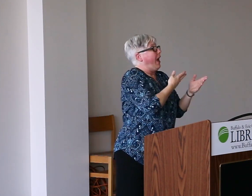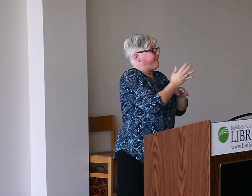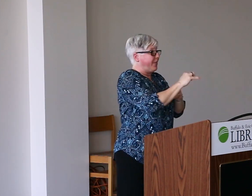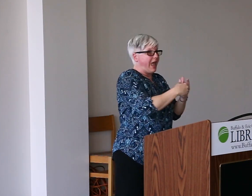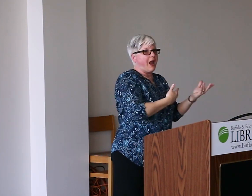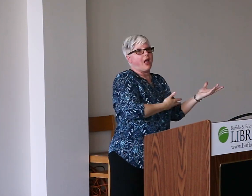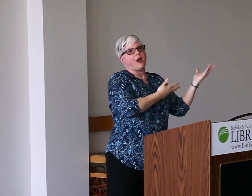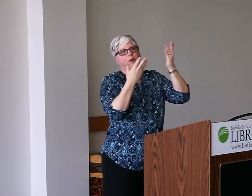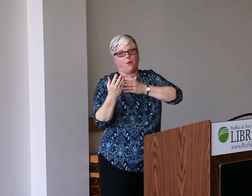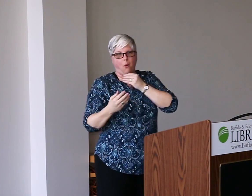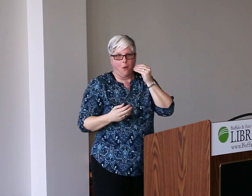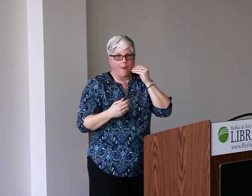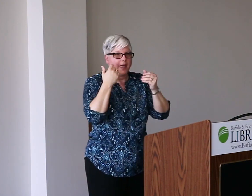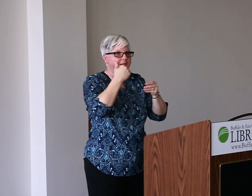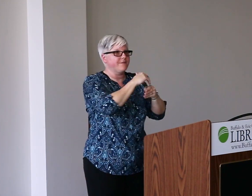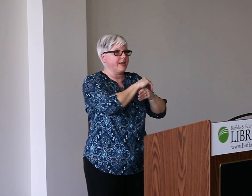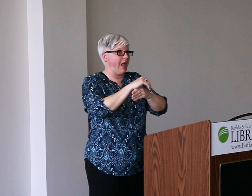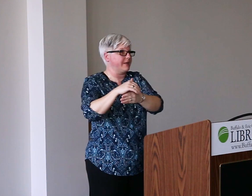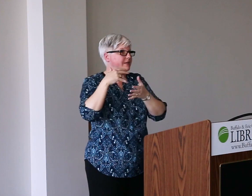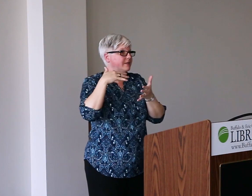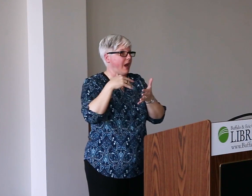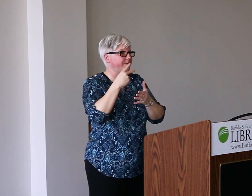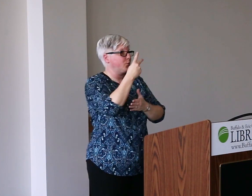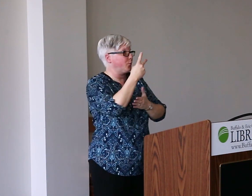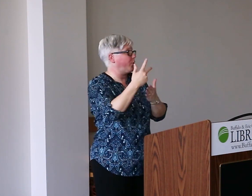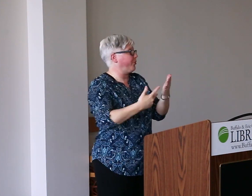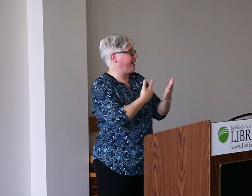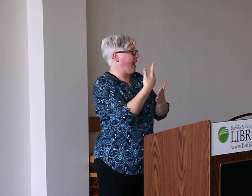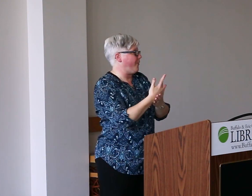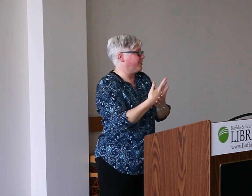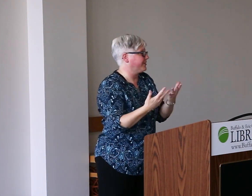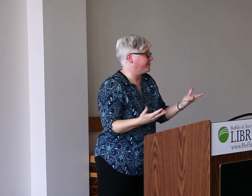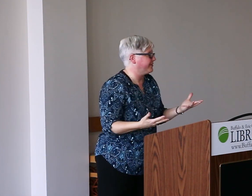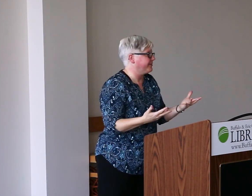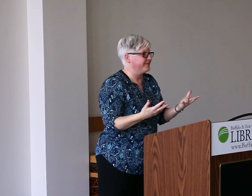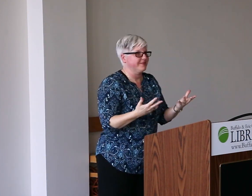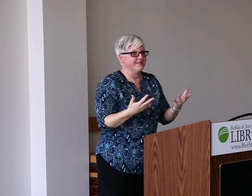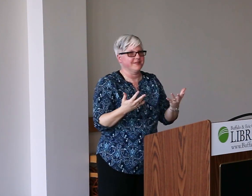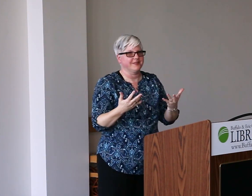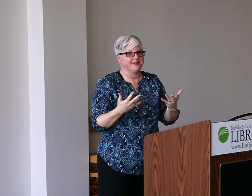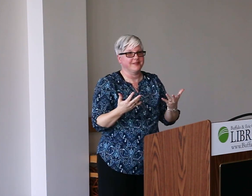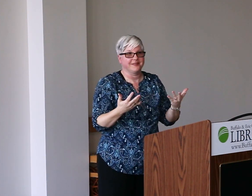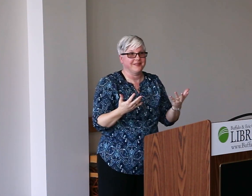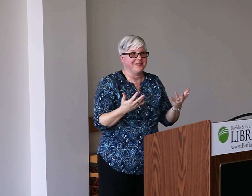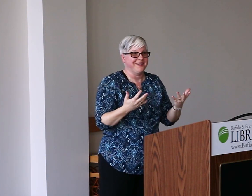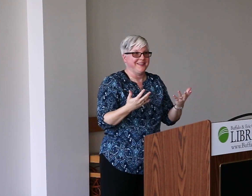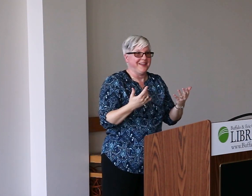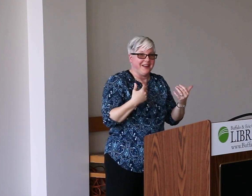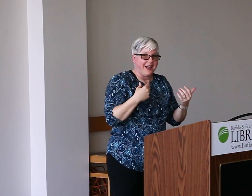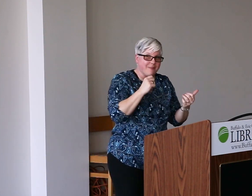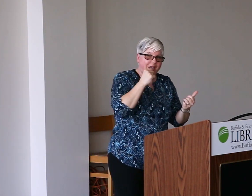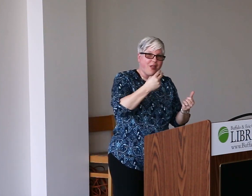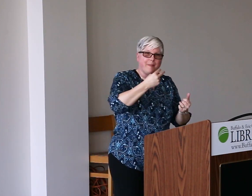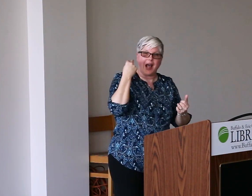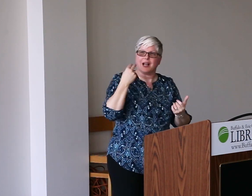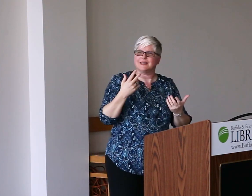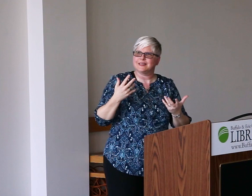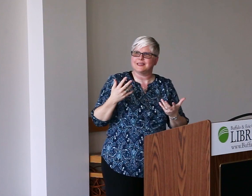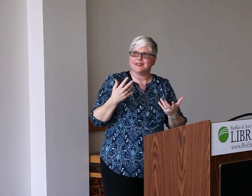geography, like all of those things. And after that, I would go home every night and study for 2 to 3 hours. And I'm